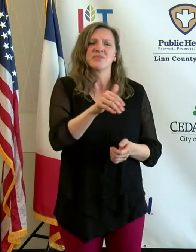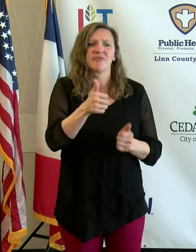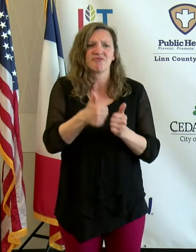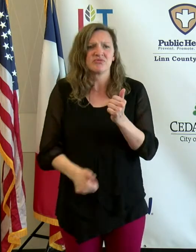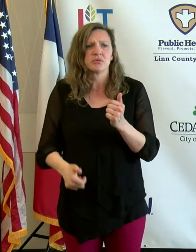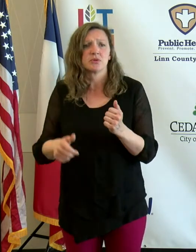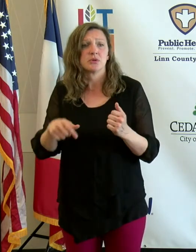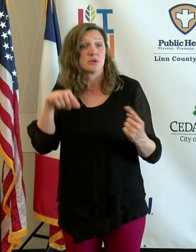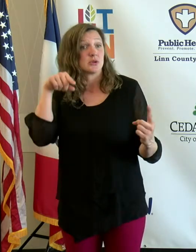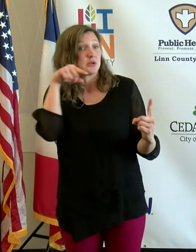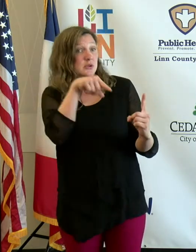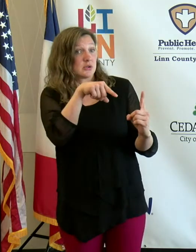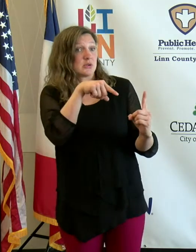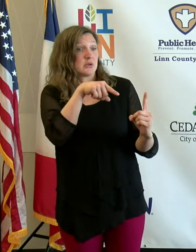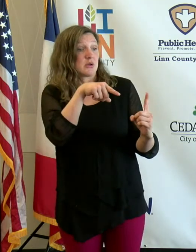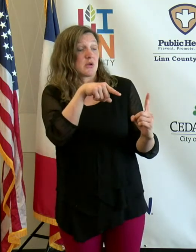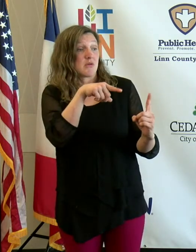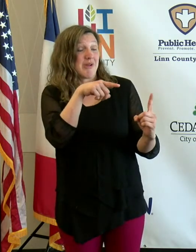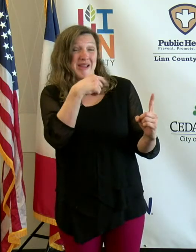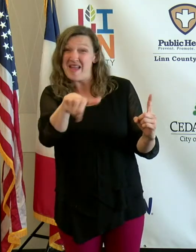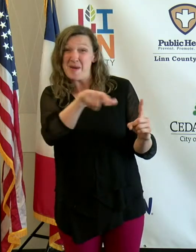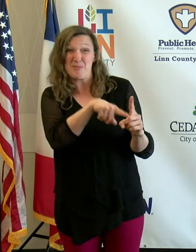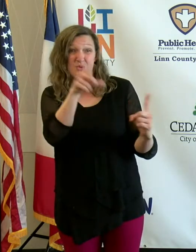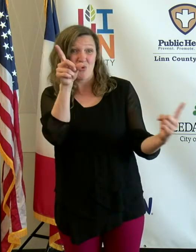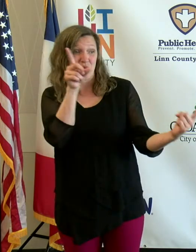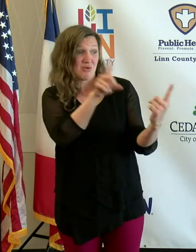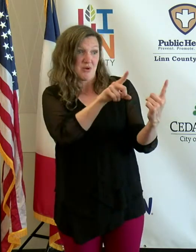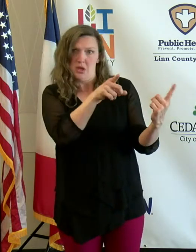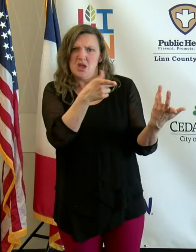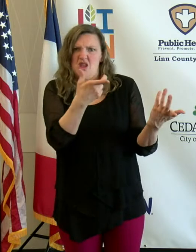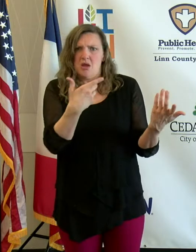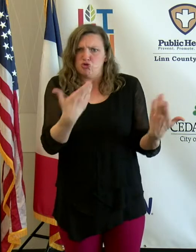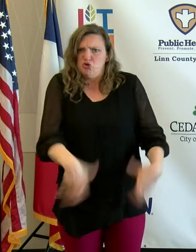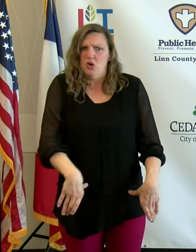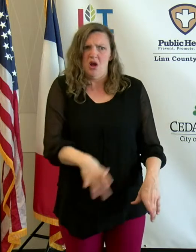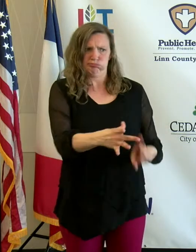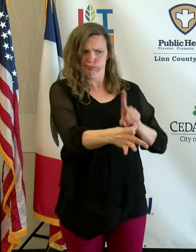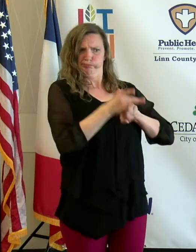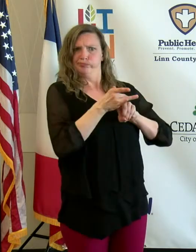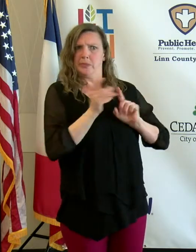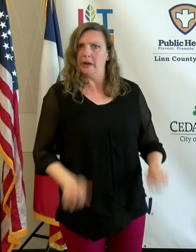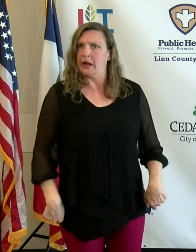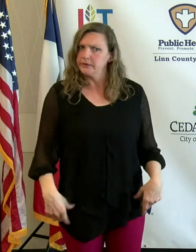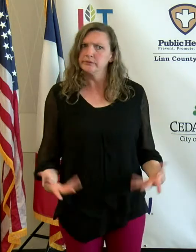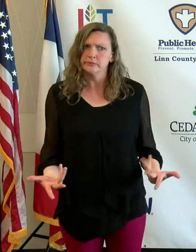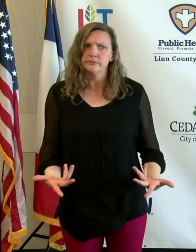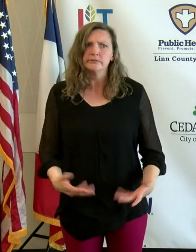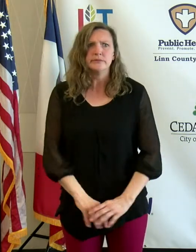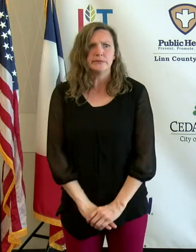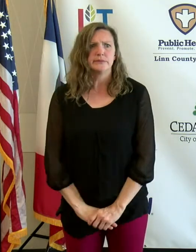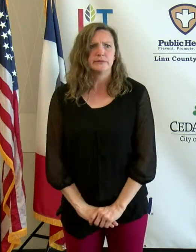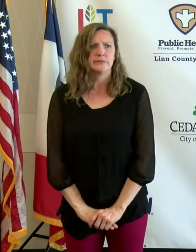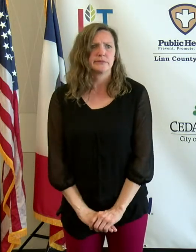a potential contact with COVID-19. As a reminder,